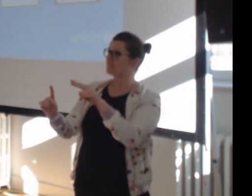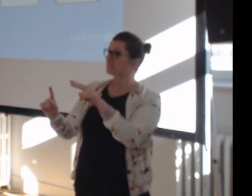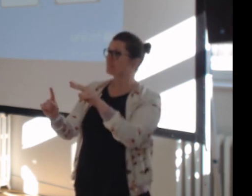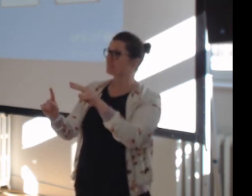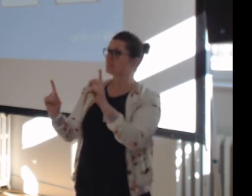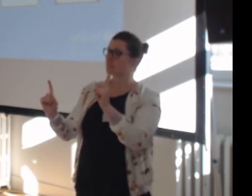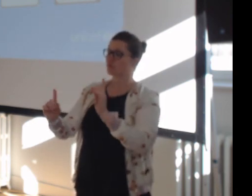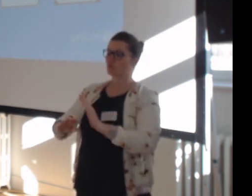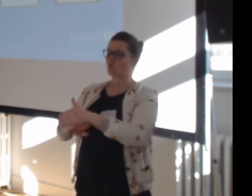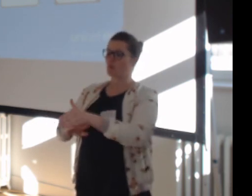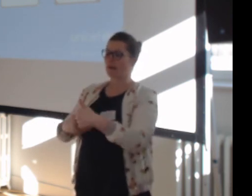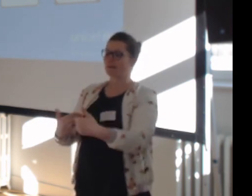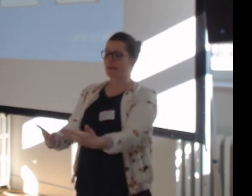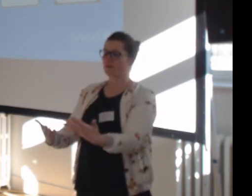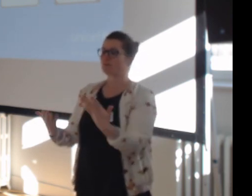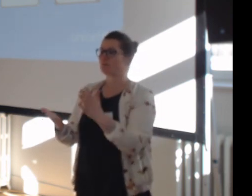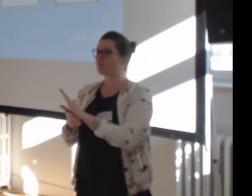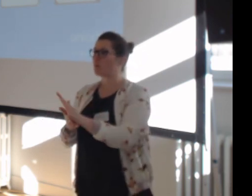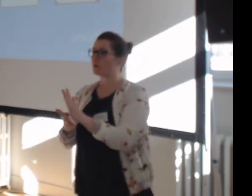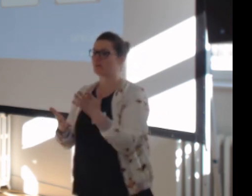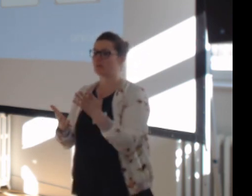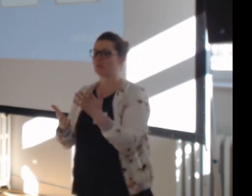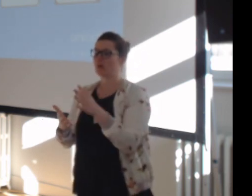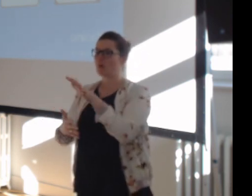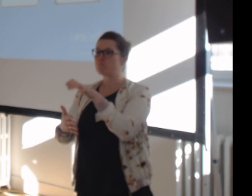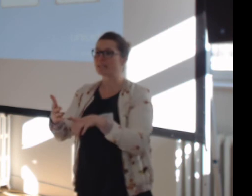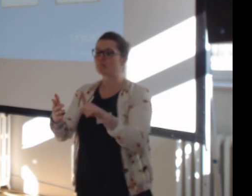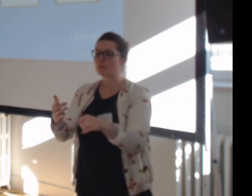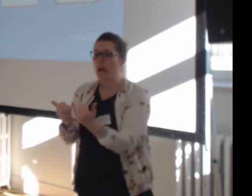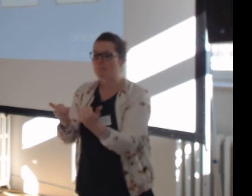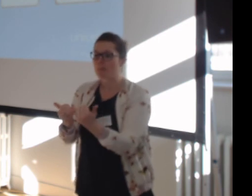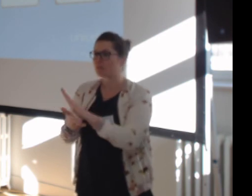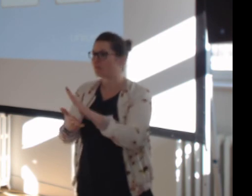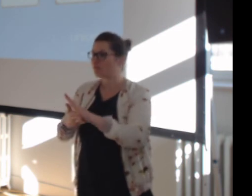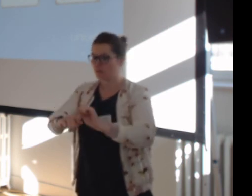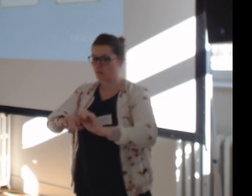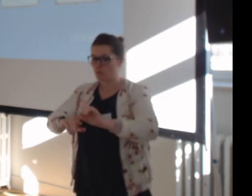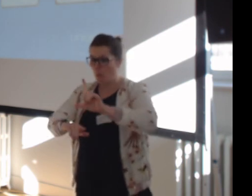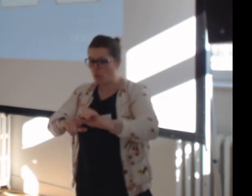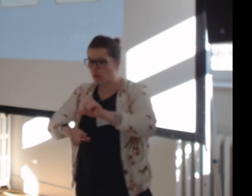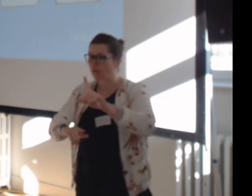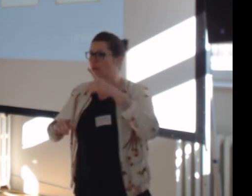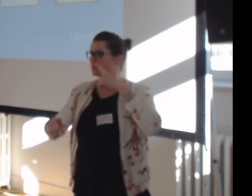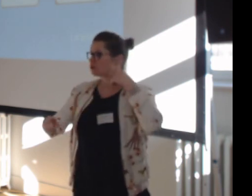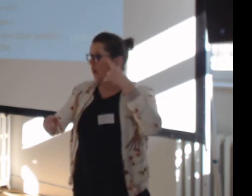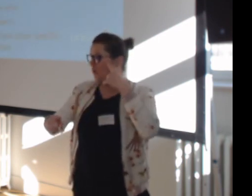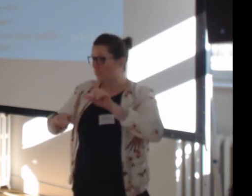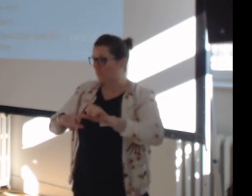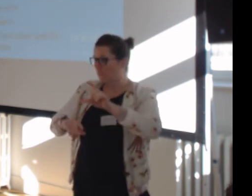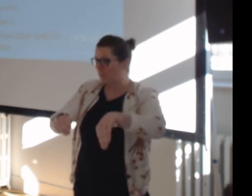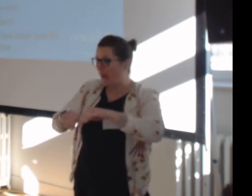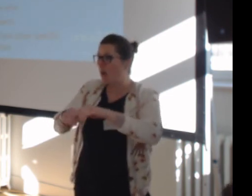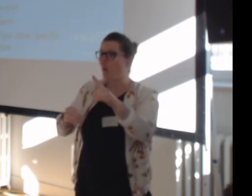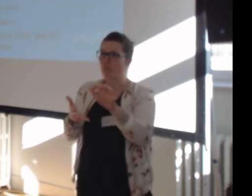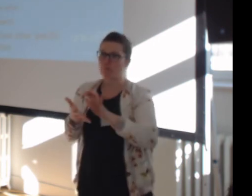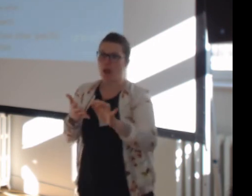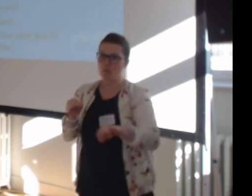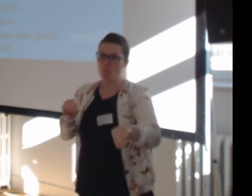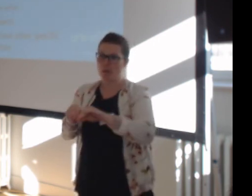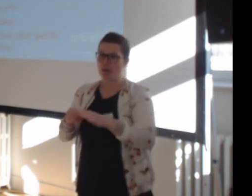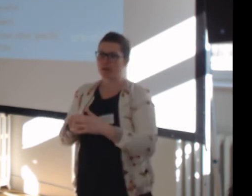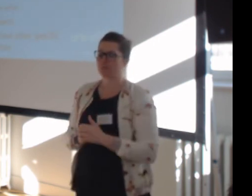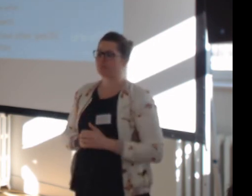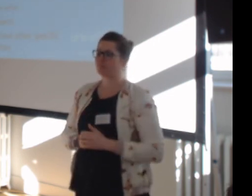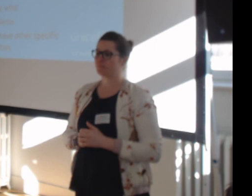give access using modifying the print so it's bigger, with sound, and with braille.